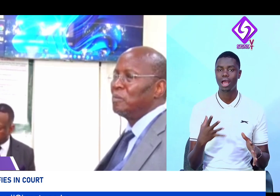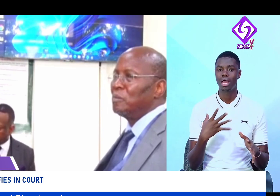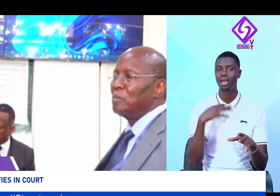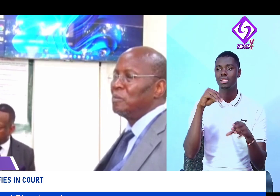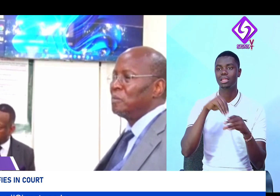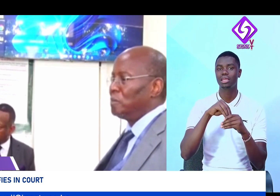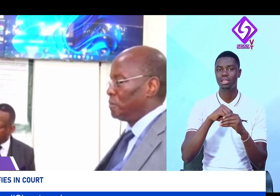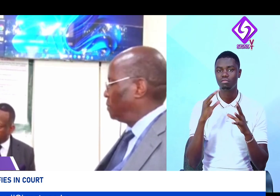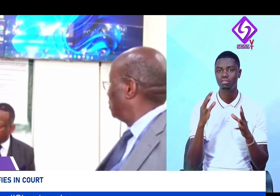Honor,